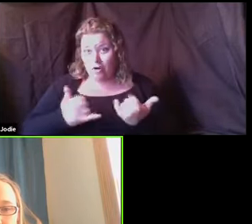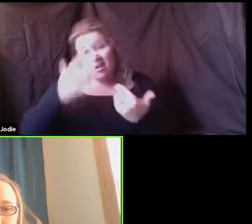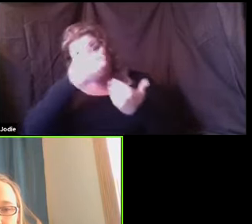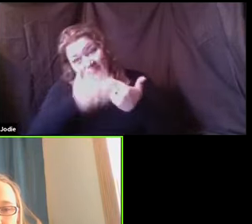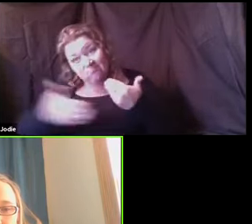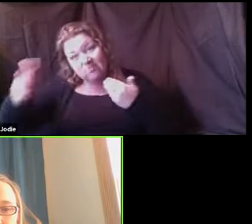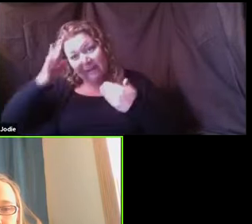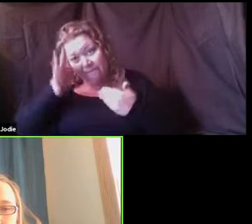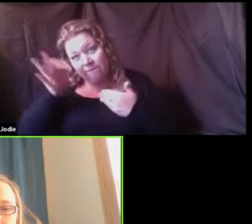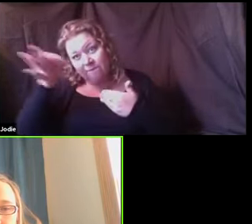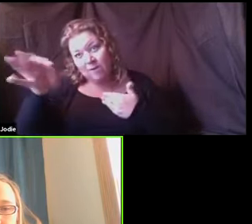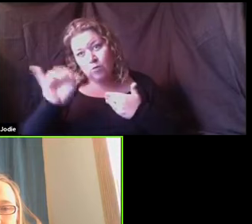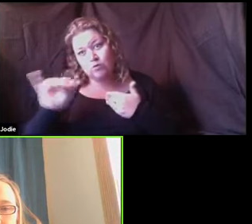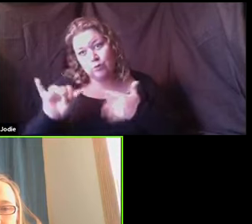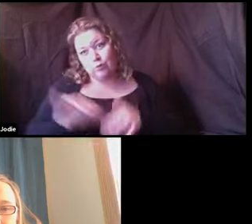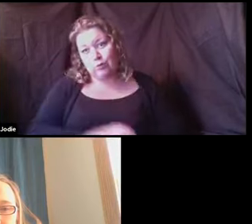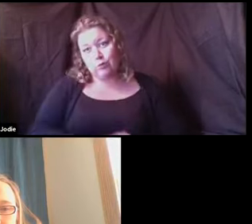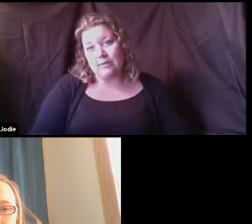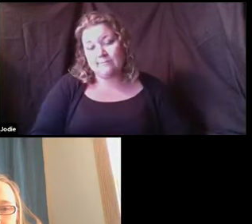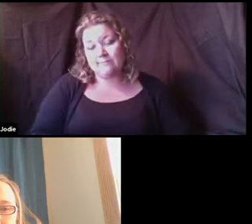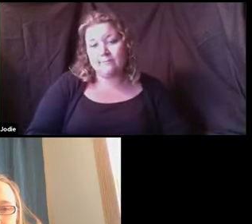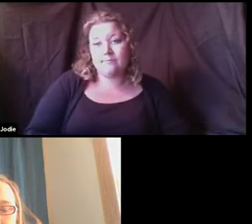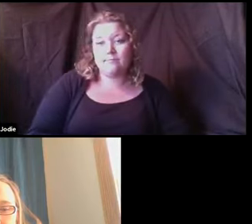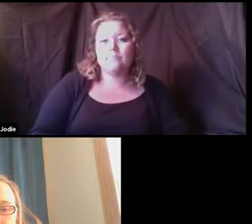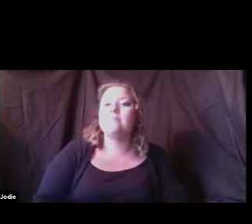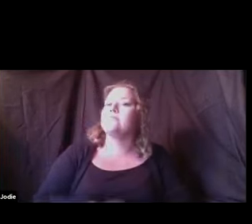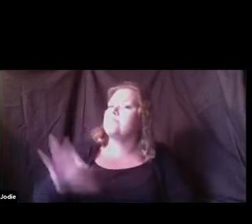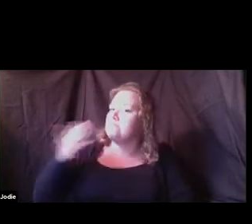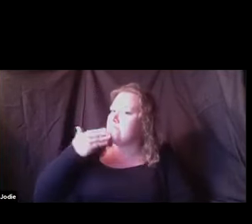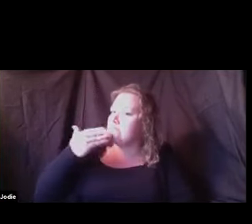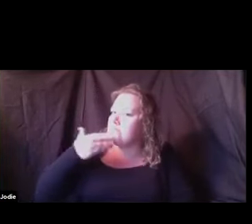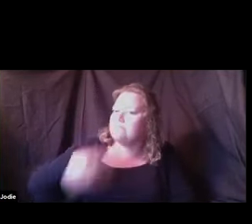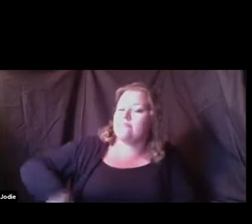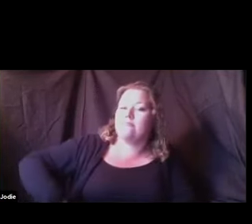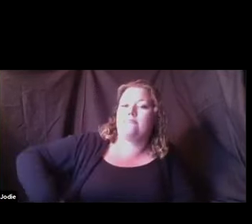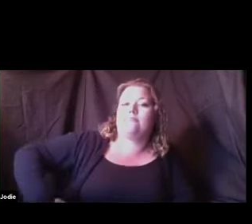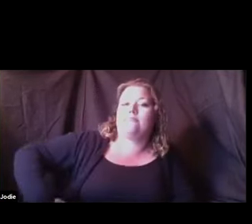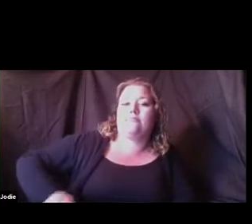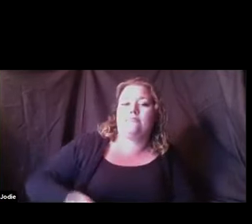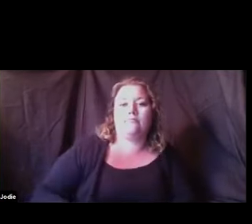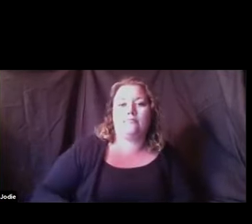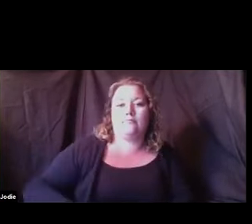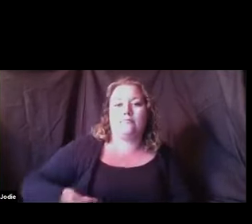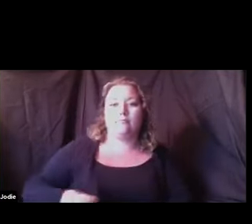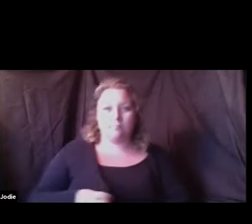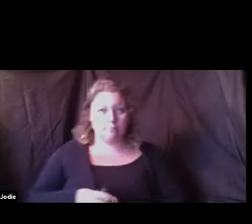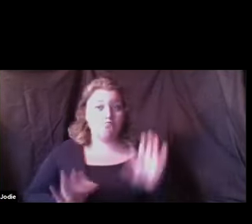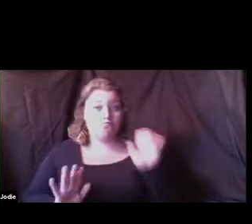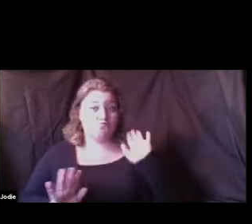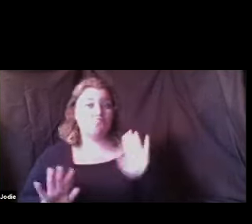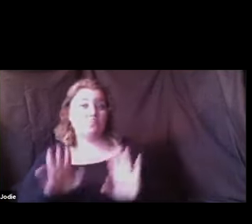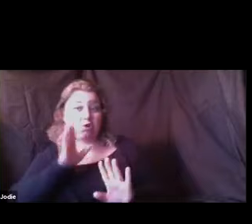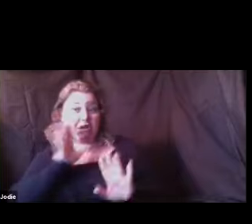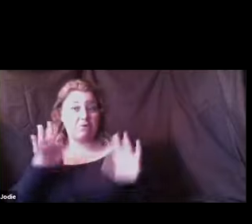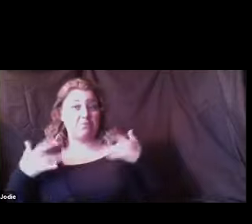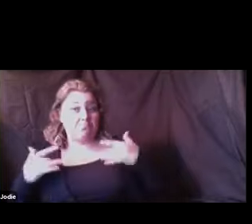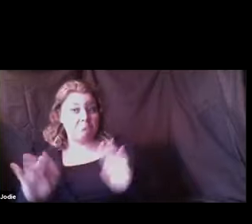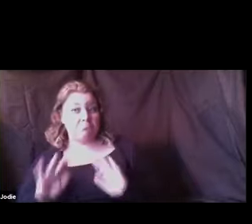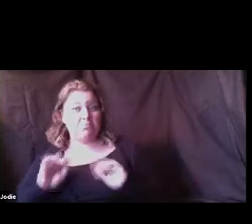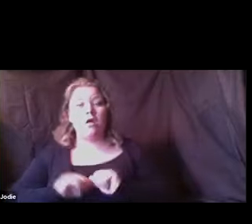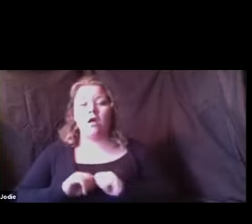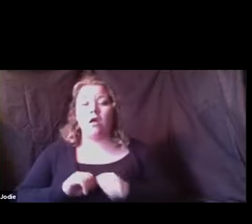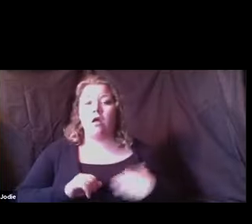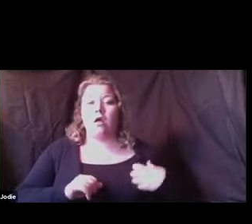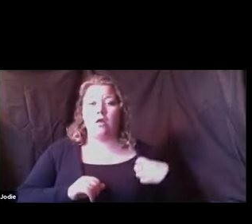forward. Yeah, thanks, Jackie. So I'll stand by what I said, understanding that there